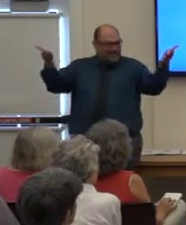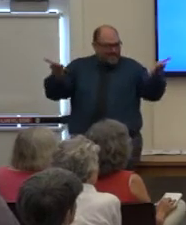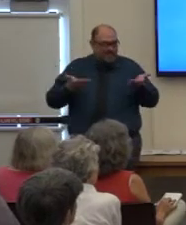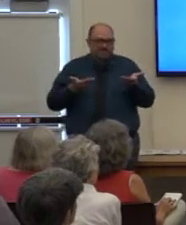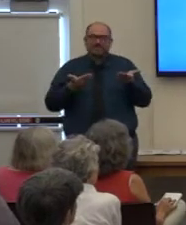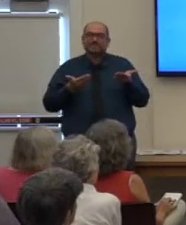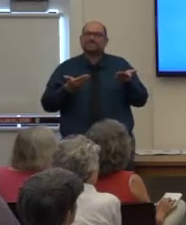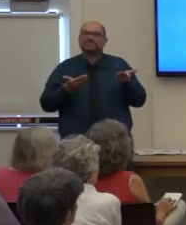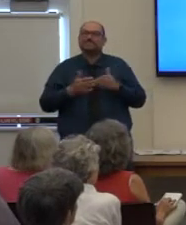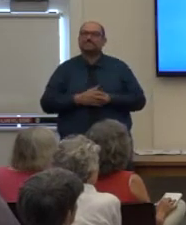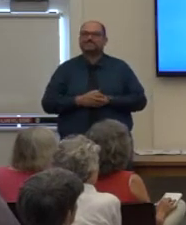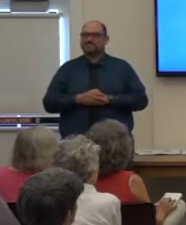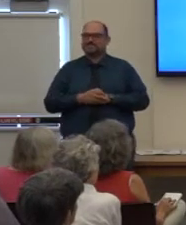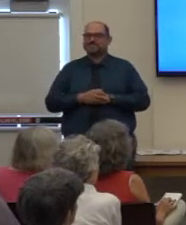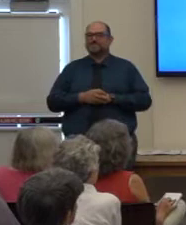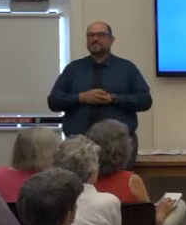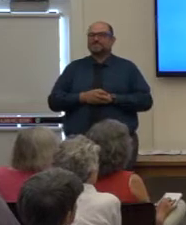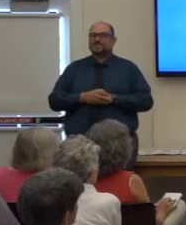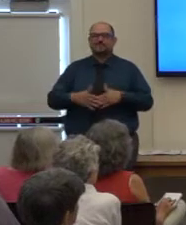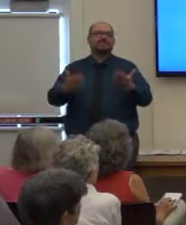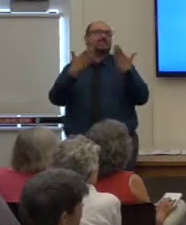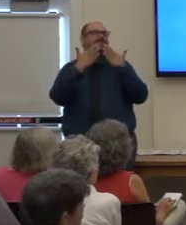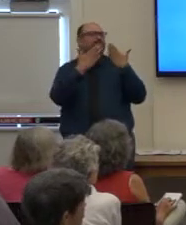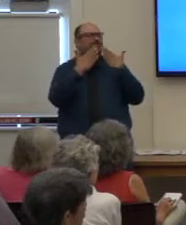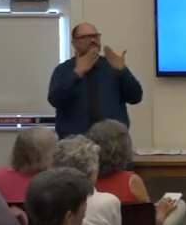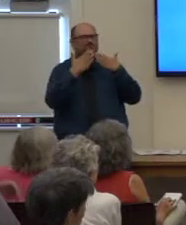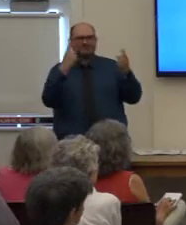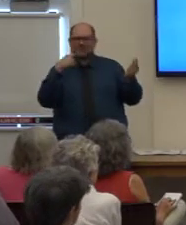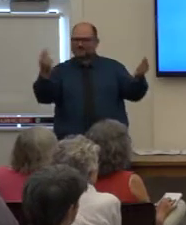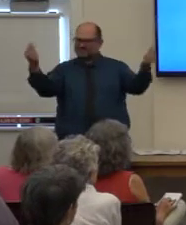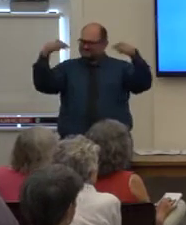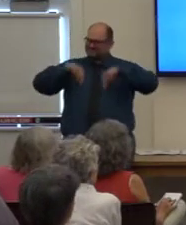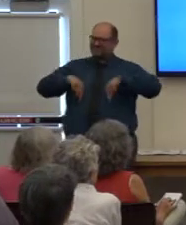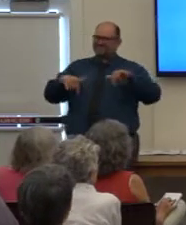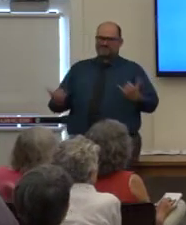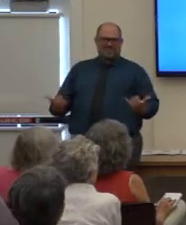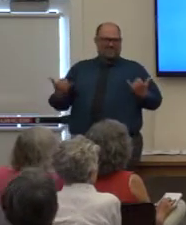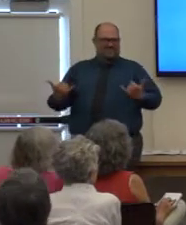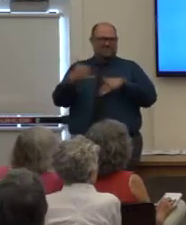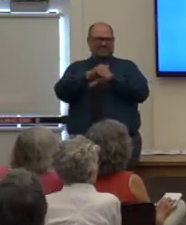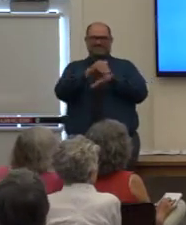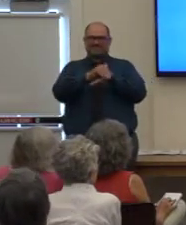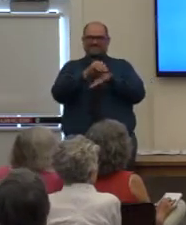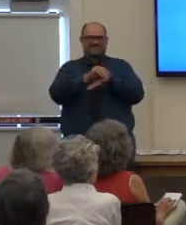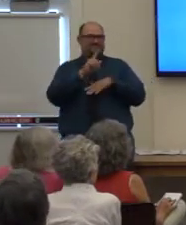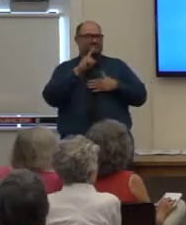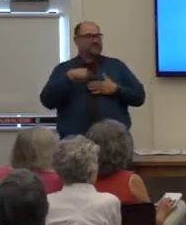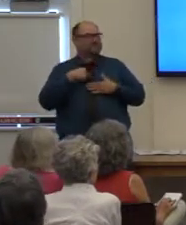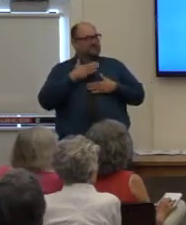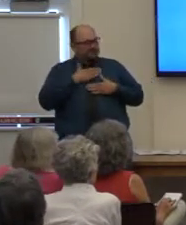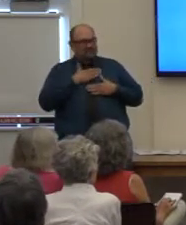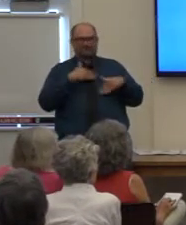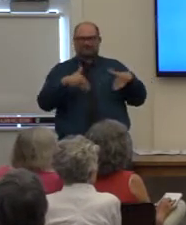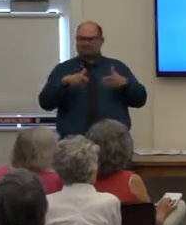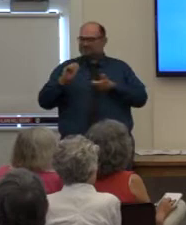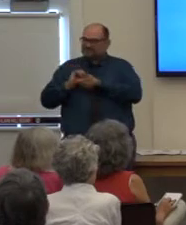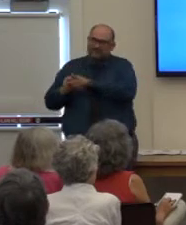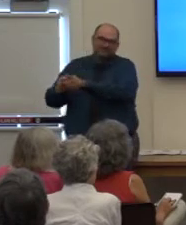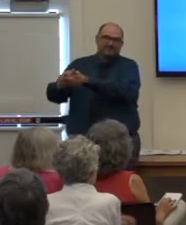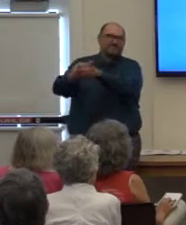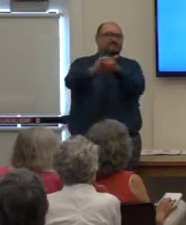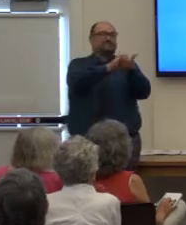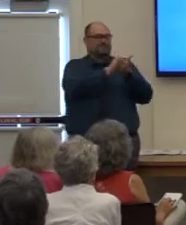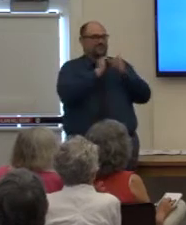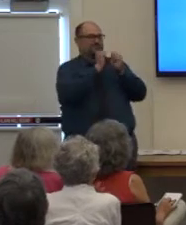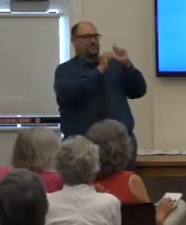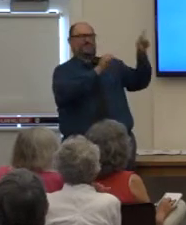So thank you so much for joining us tonight for a collaboration with the Martha's Vineyard Museum. A presentation on the history of the Chilmark